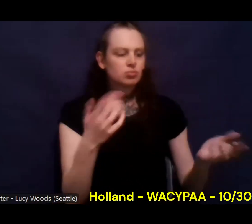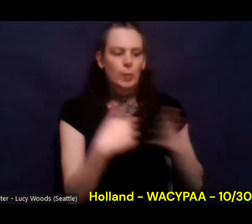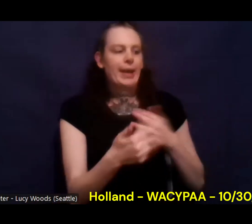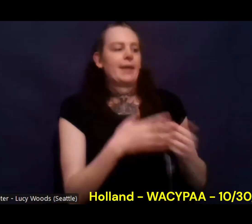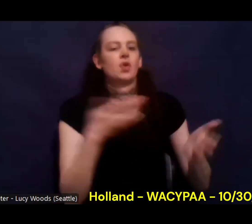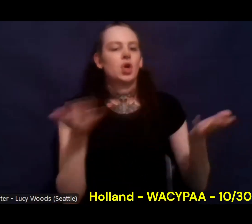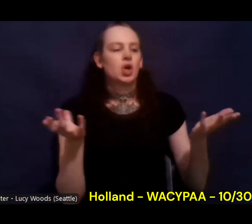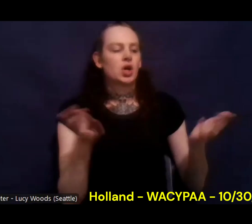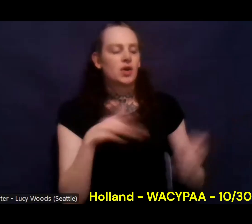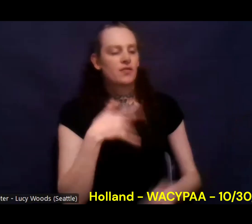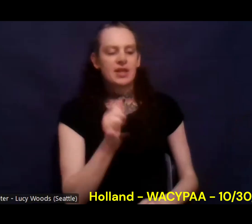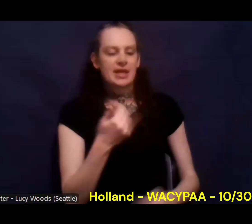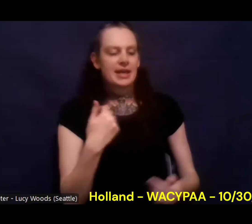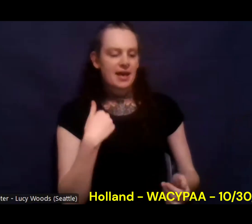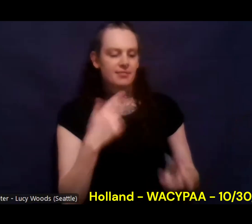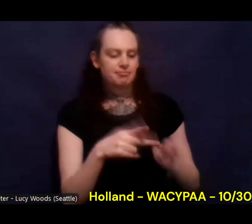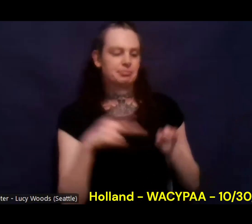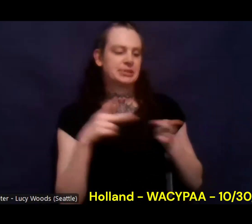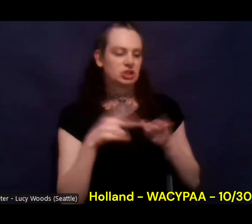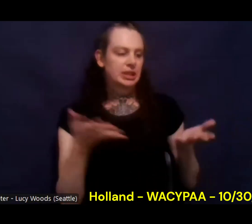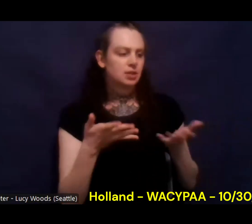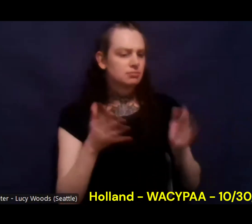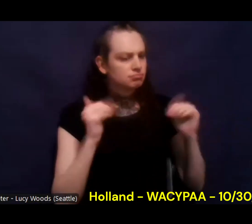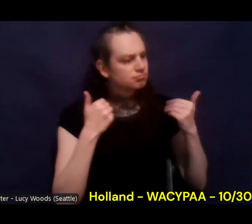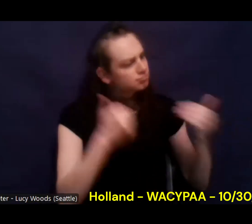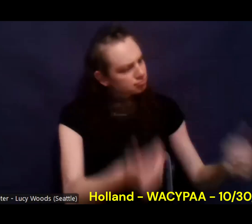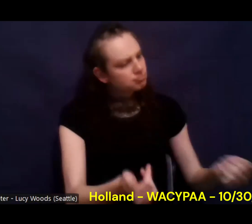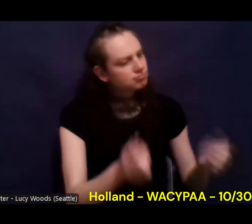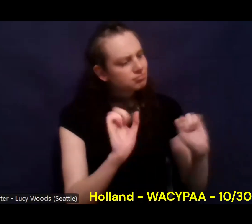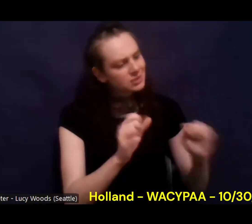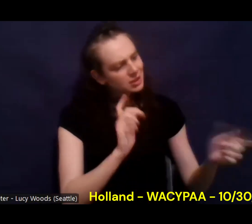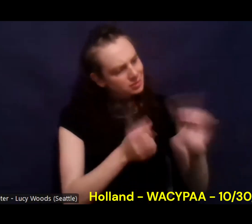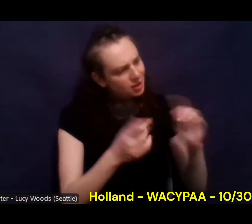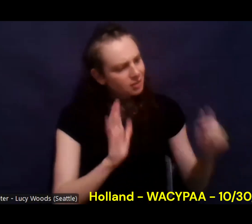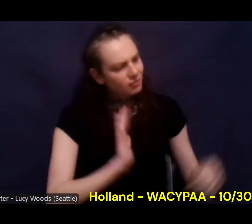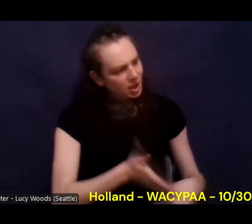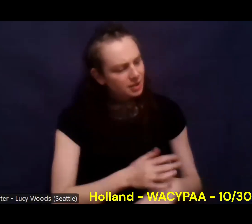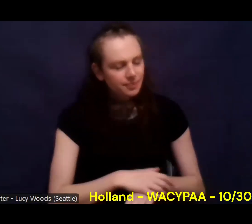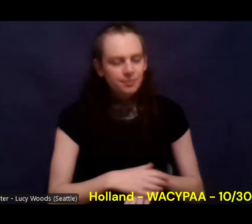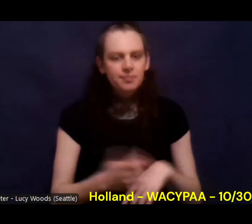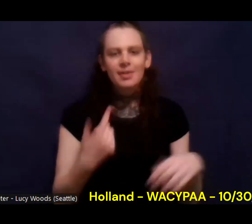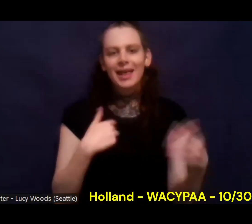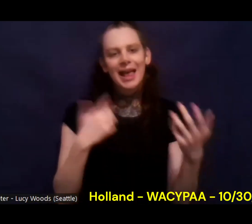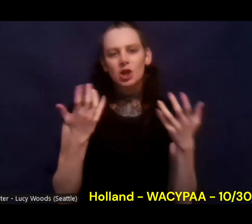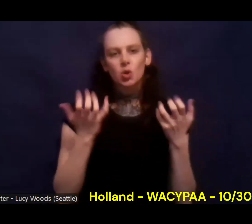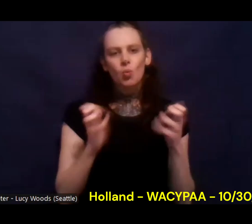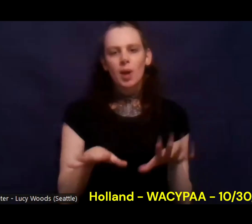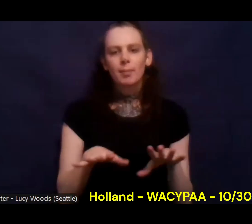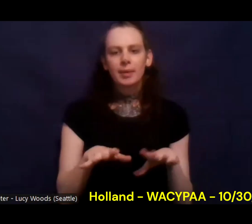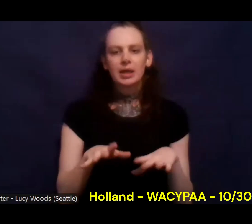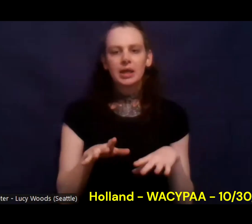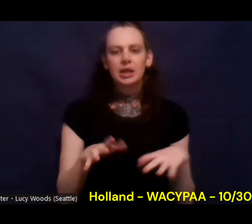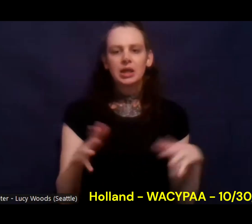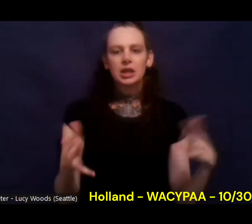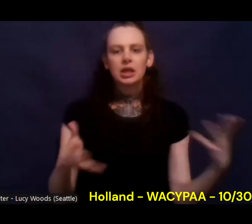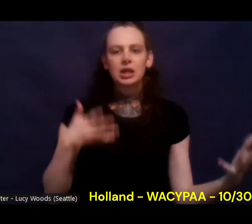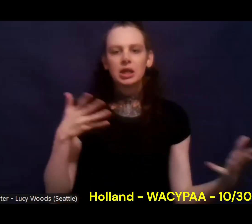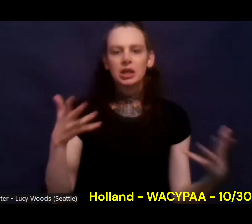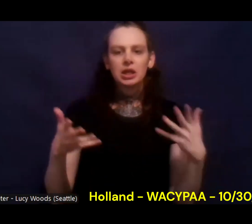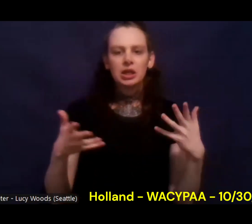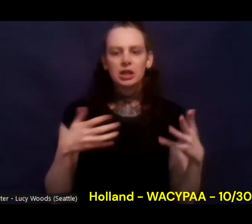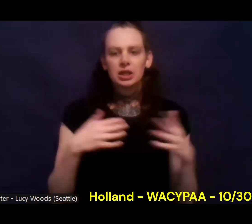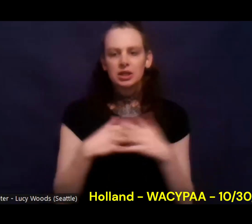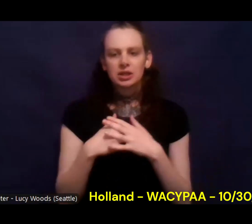like you have a place inside the rooms, like do that. Like I'm cool with that because I never want to be so big that I'm